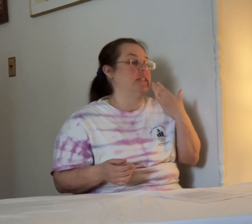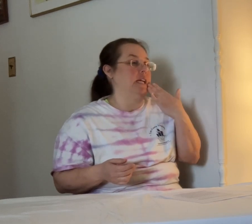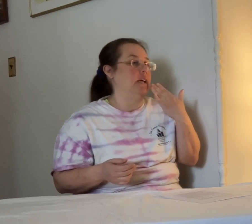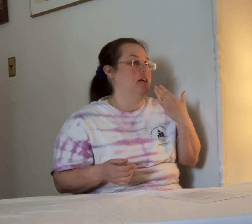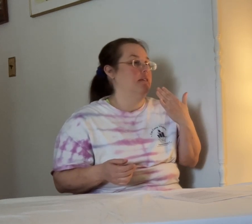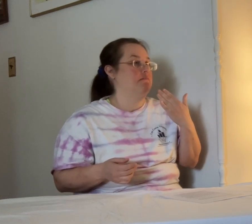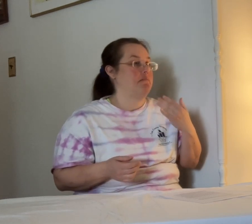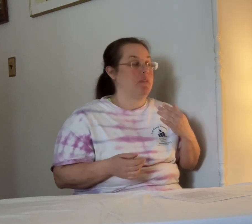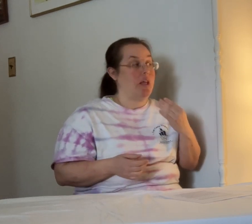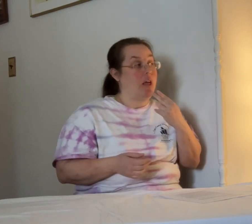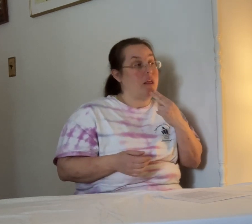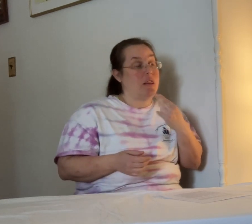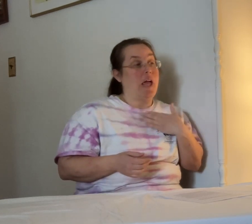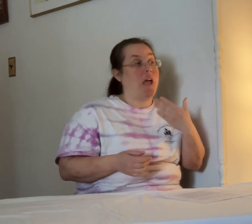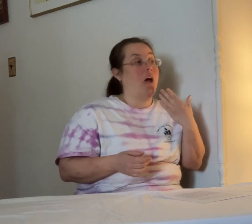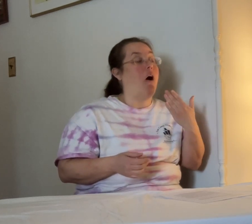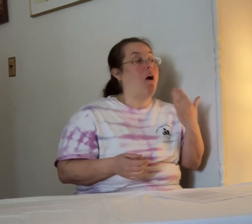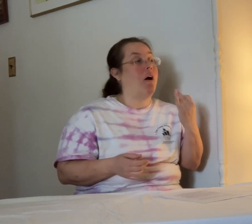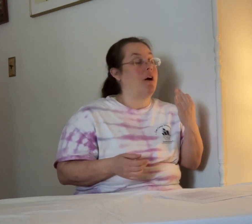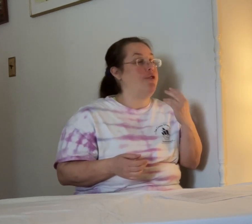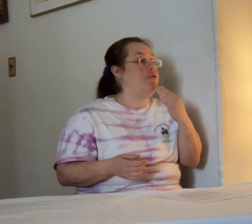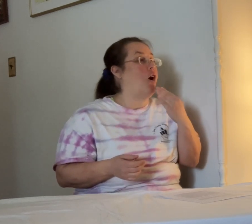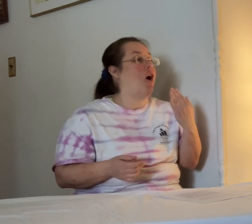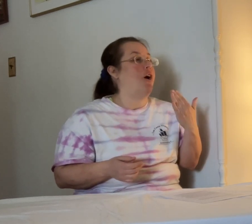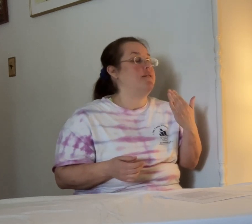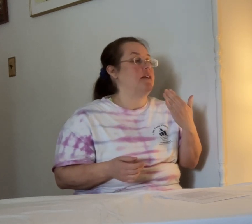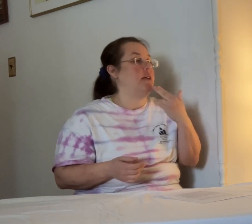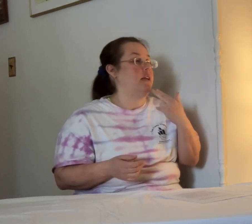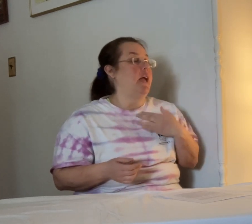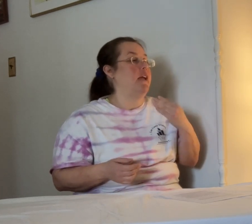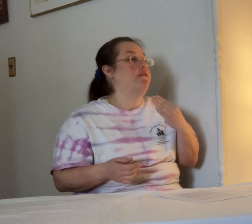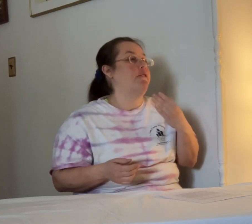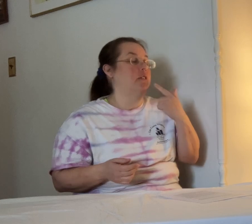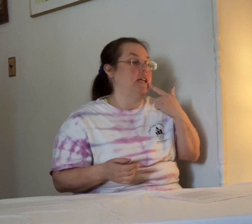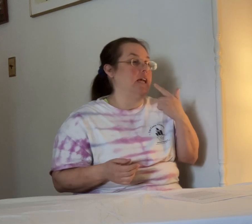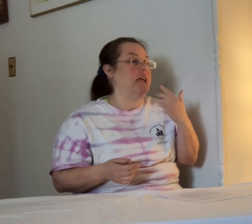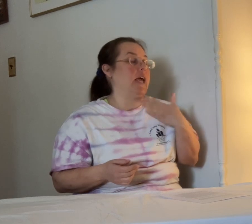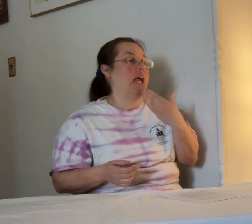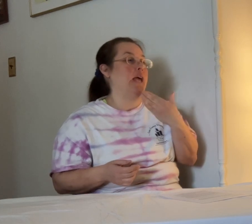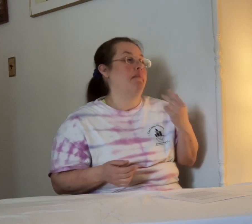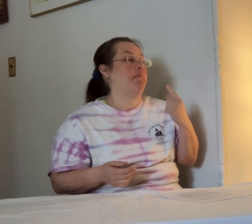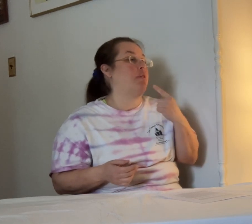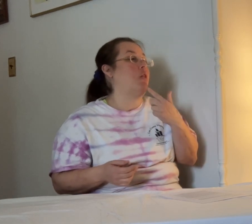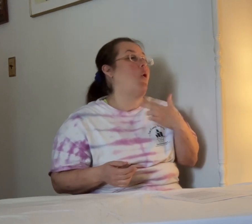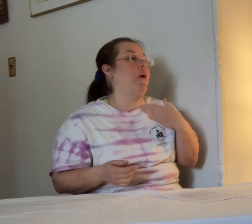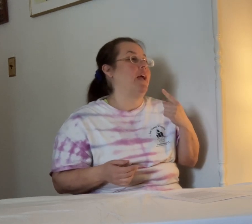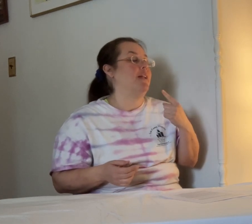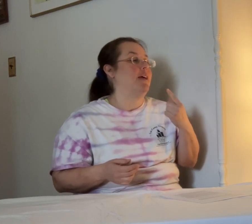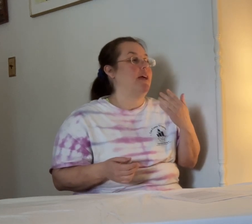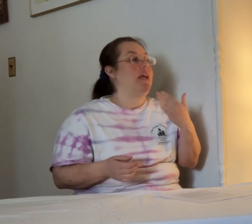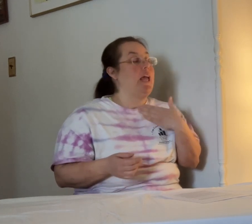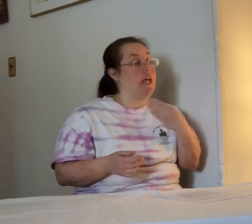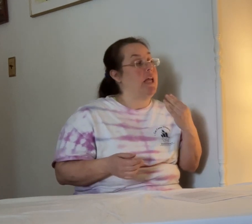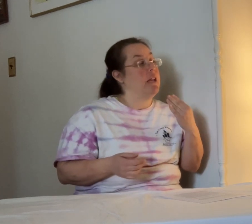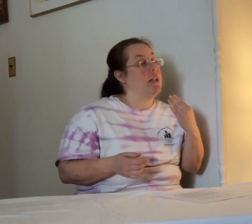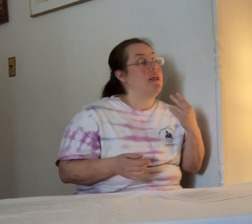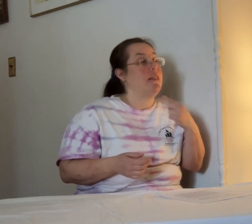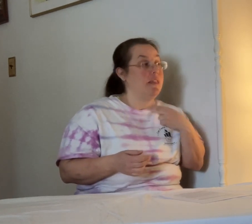county. They are not gainfully employed in